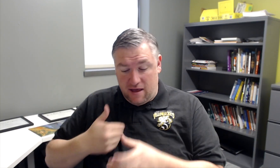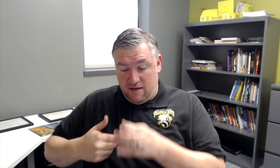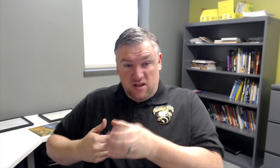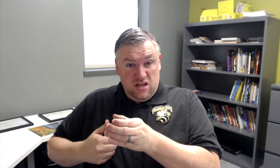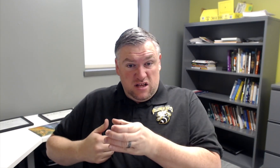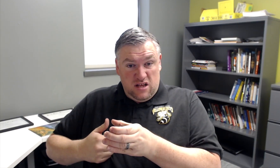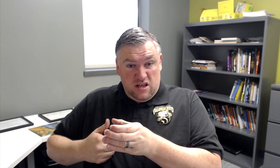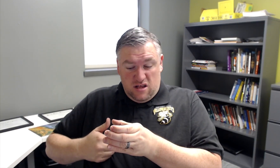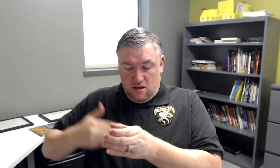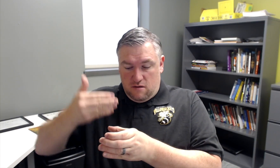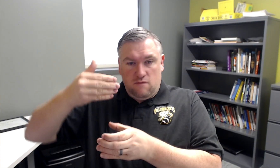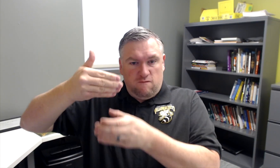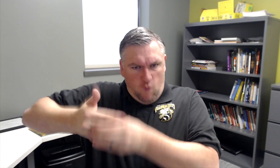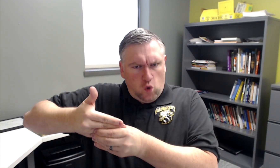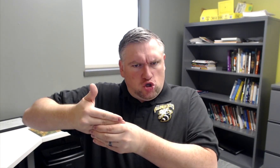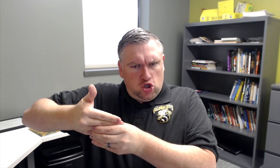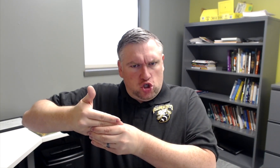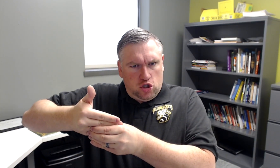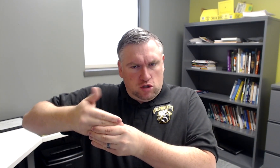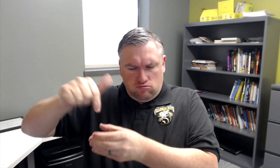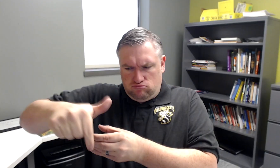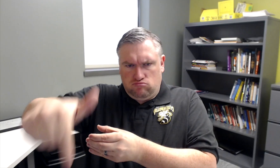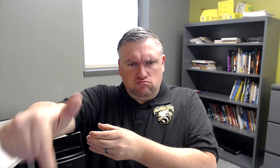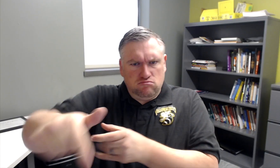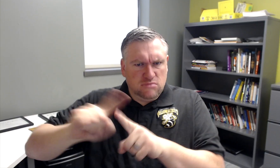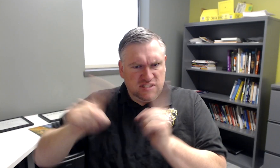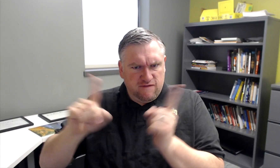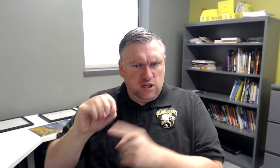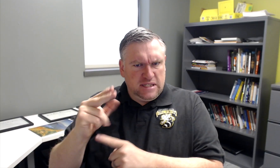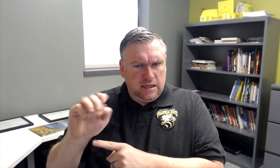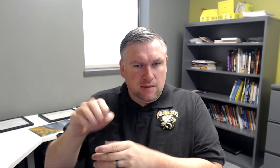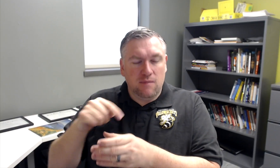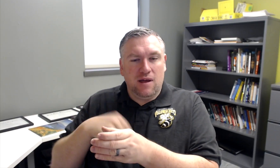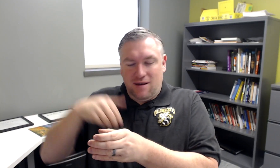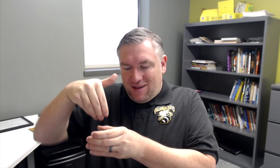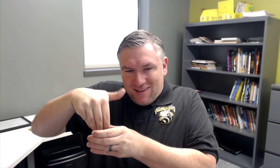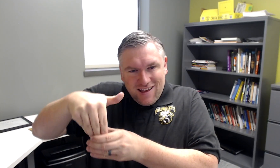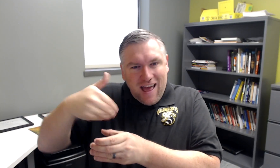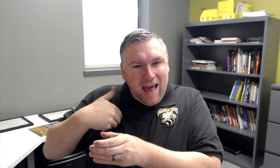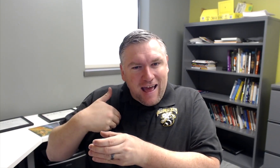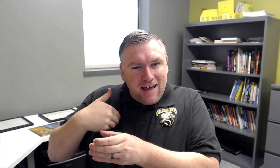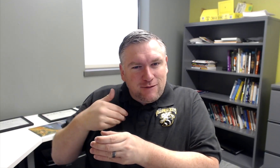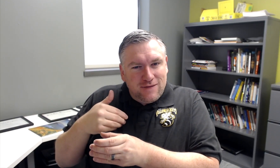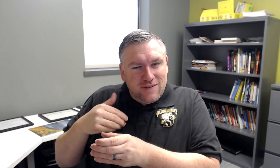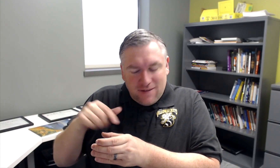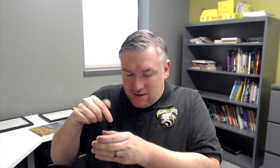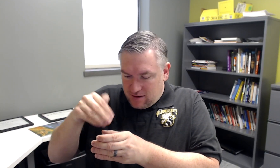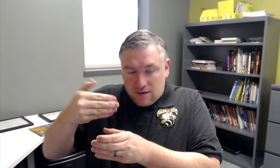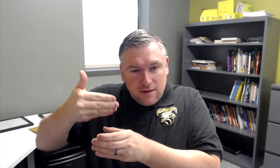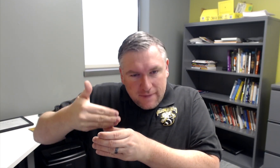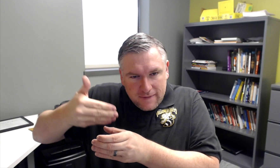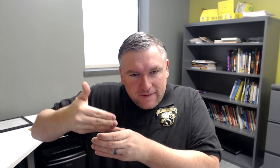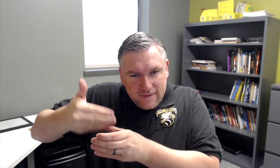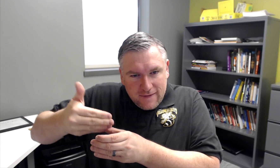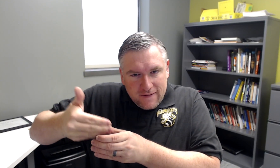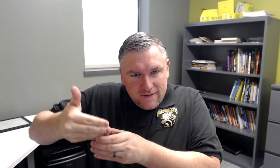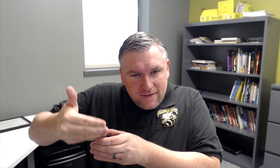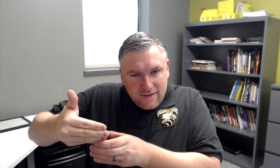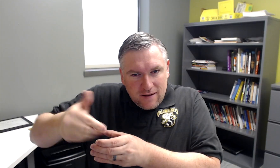like in a filing drawer, you have the big folder with many folders inside of it. So inside each schema, there